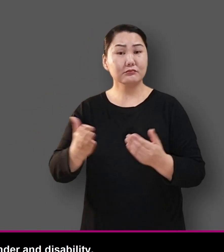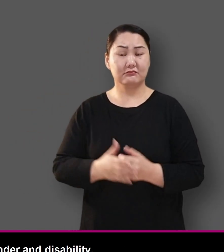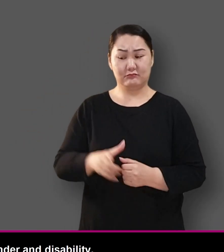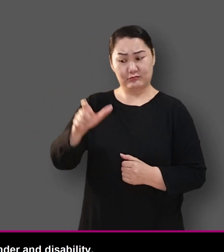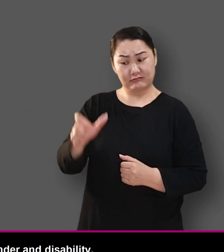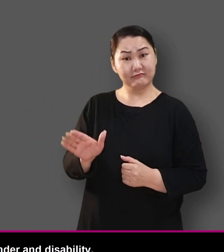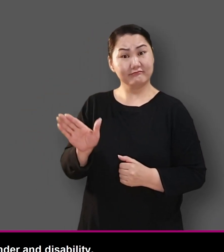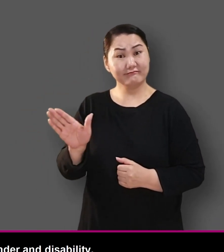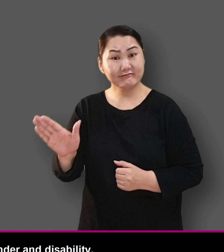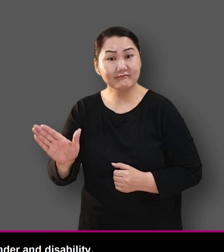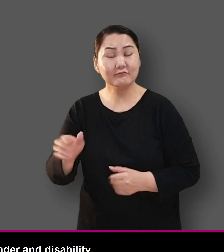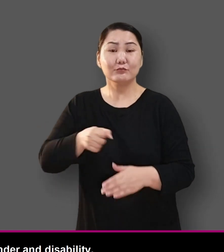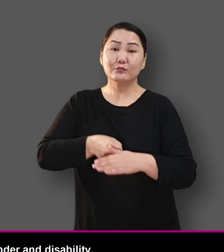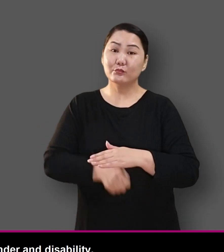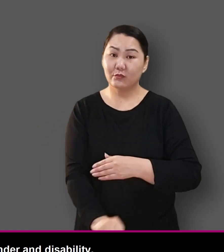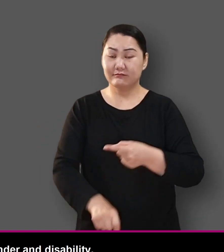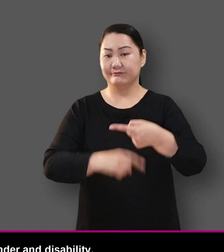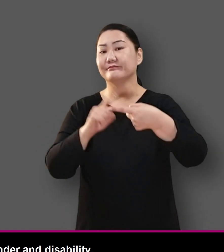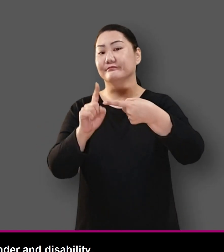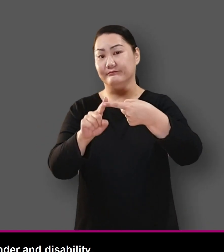based on gender and disability.